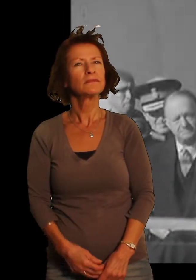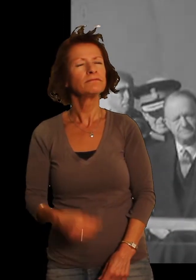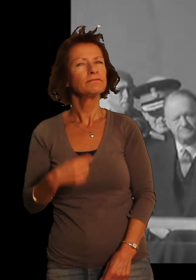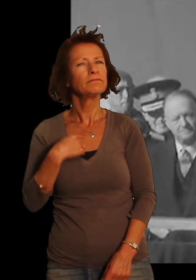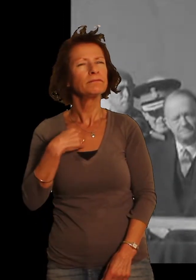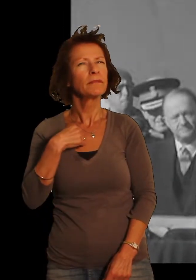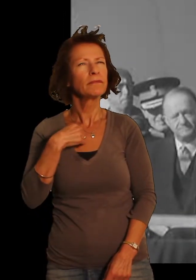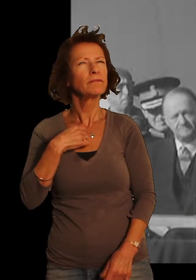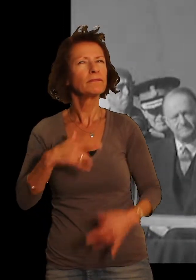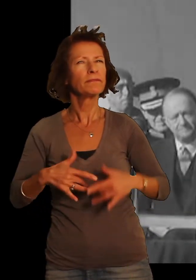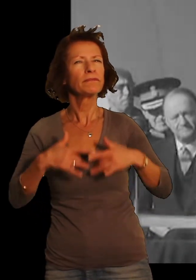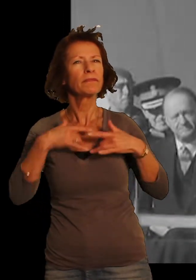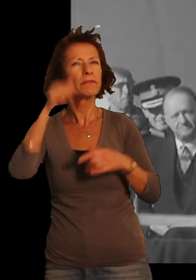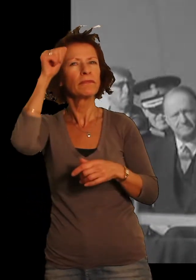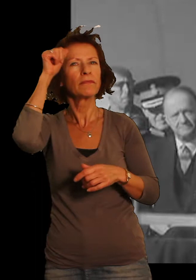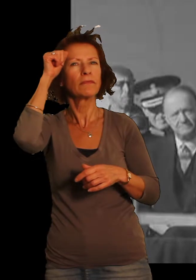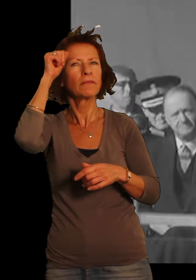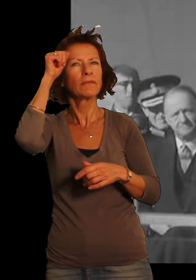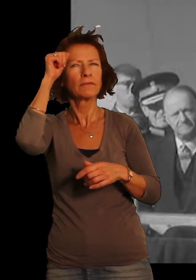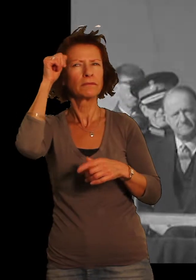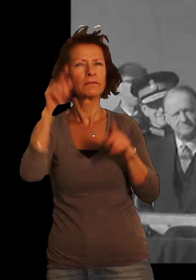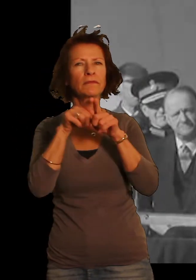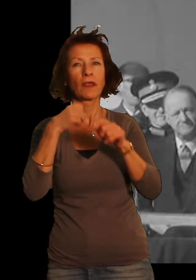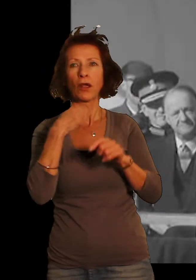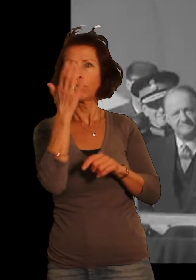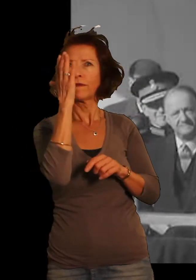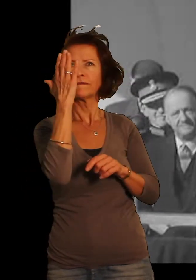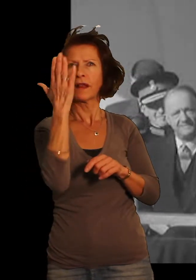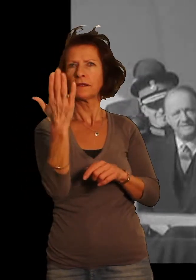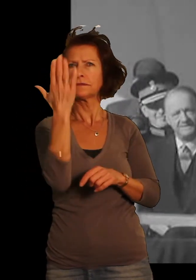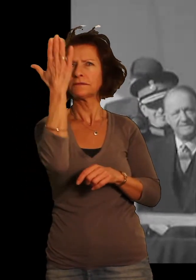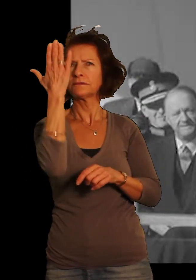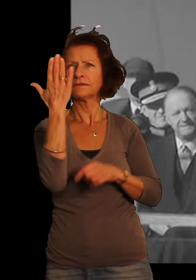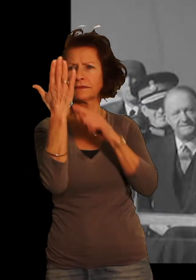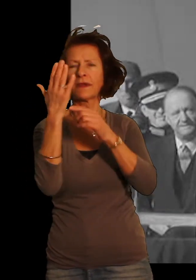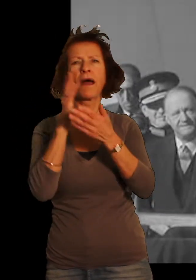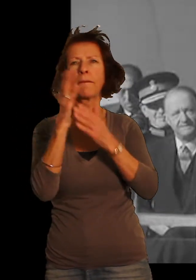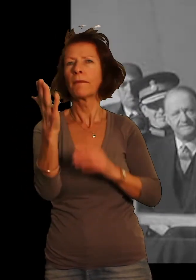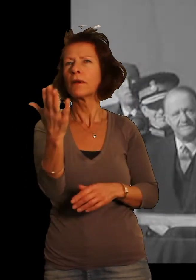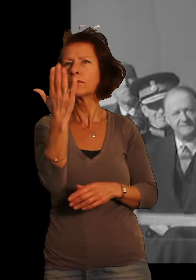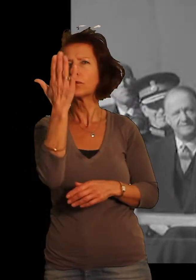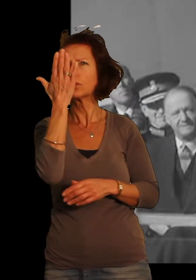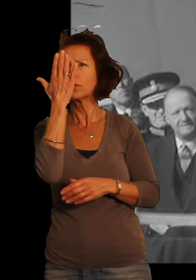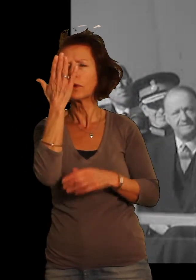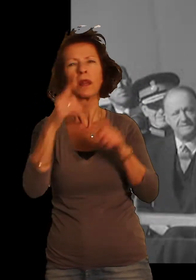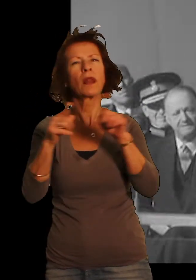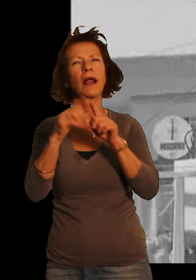It is with pride that I now open Calder Hall, Britain's first atomic power